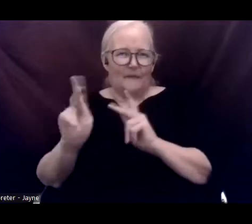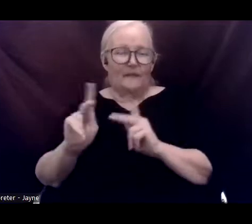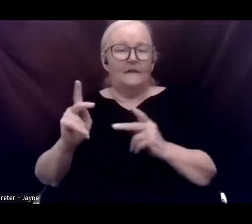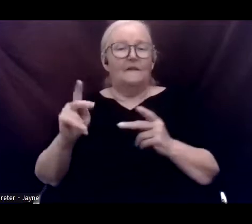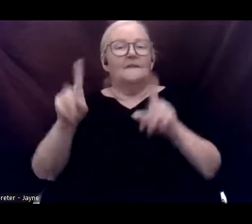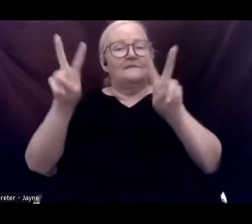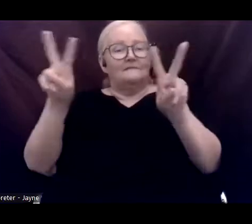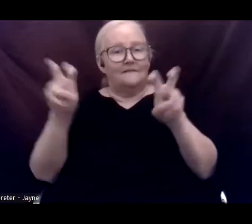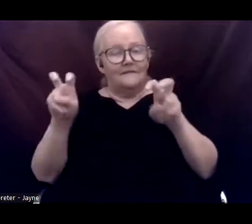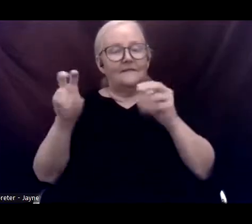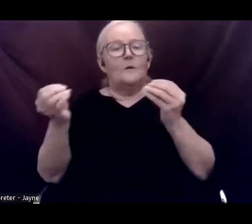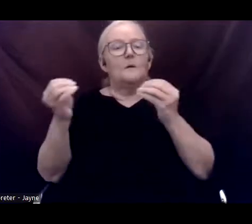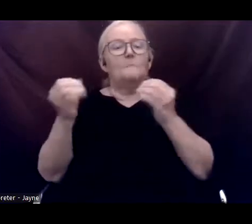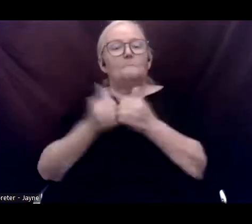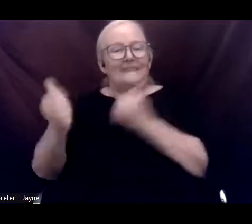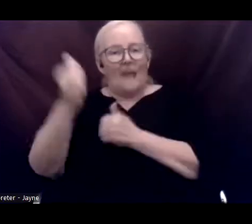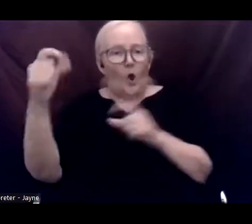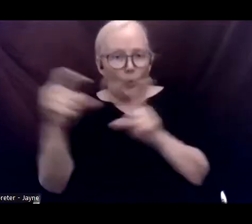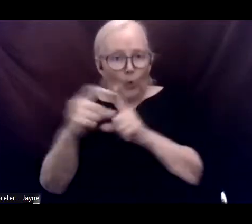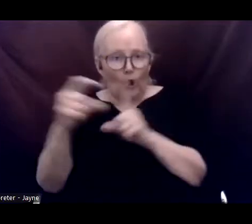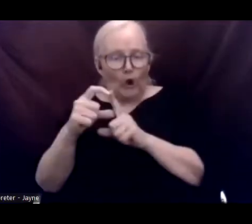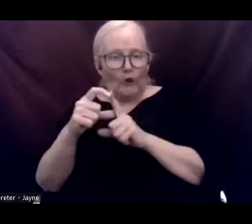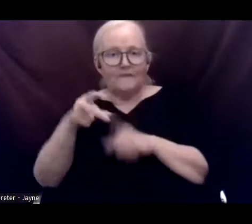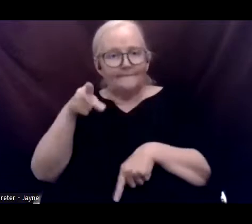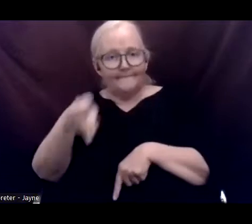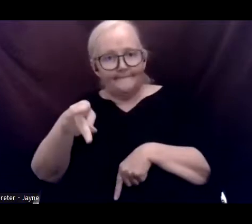"Beyond Words, the Wisdom of Music."